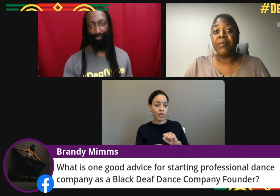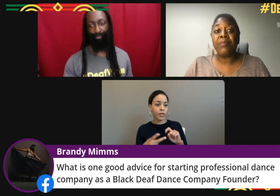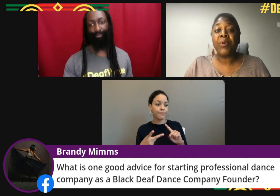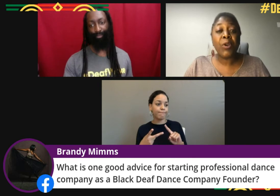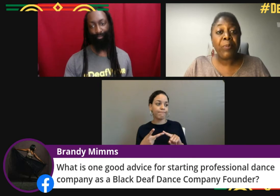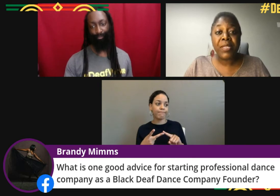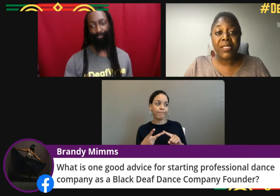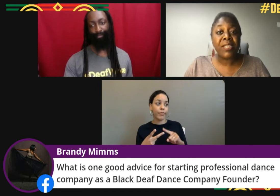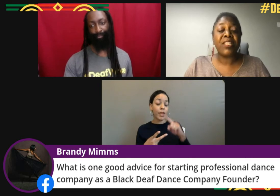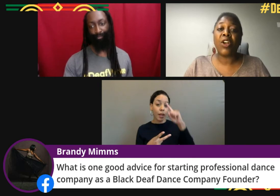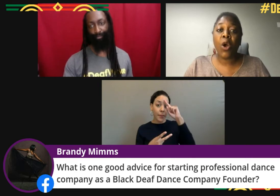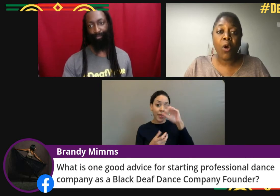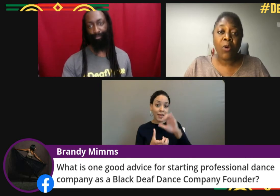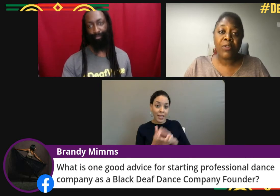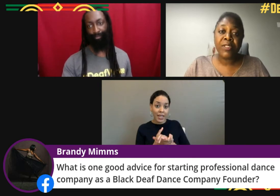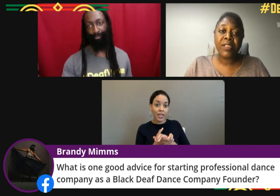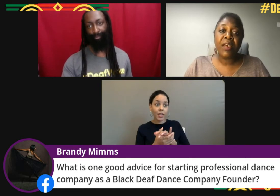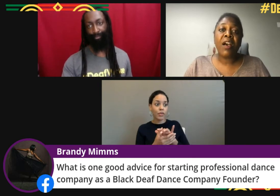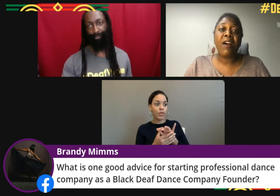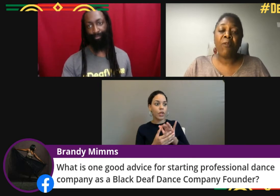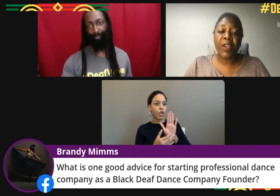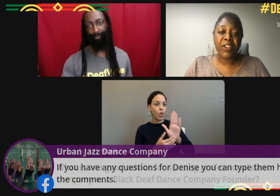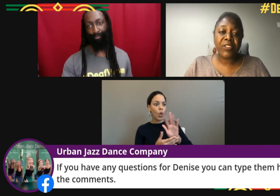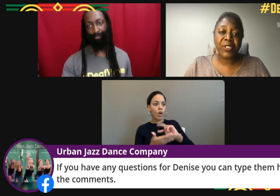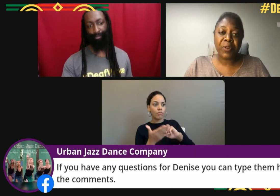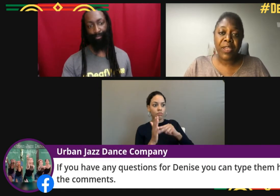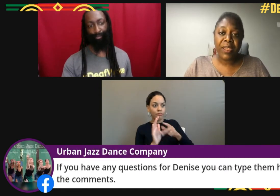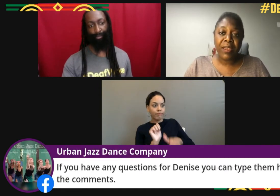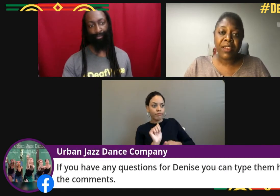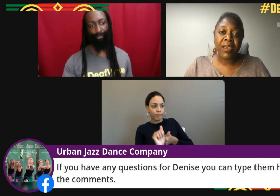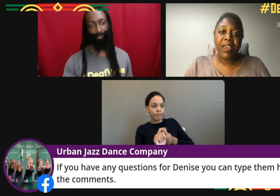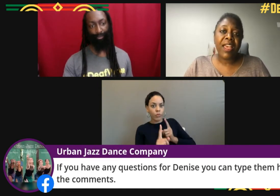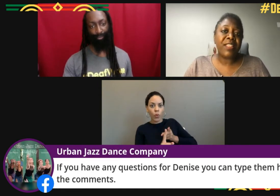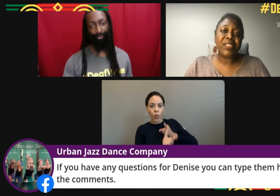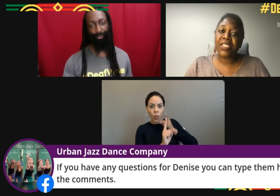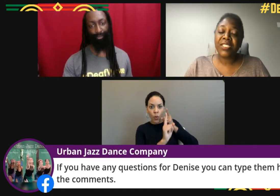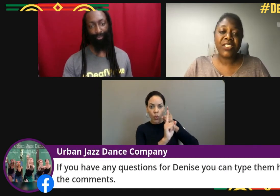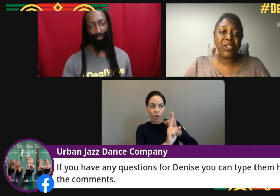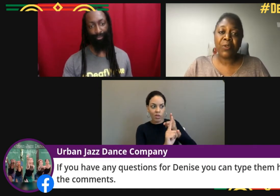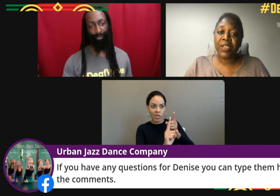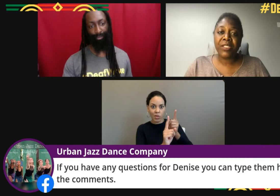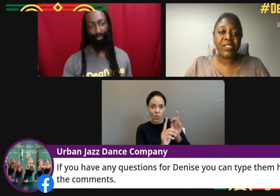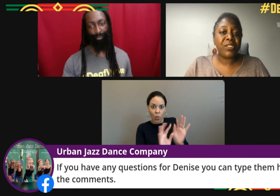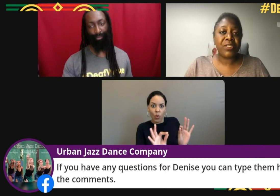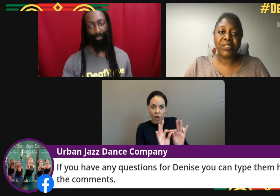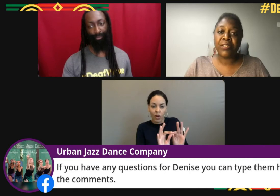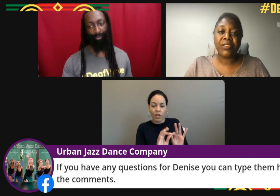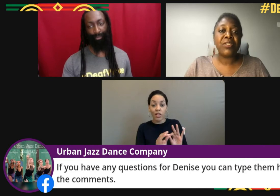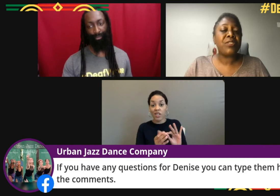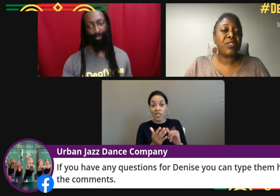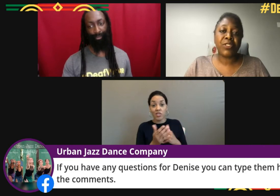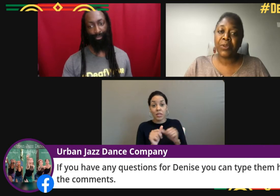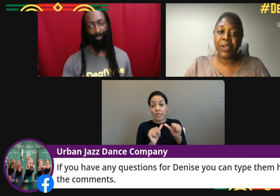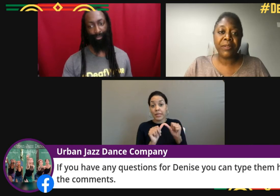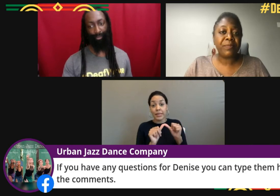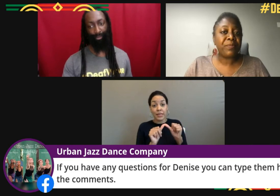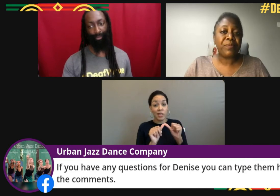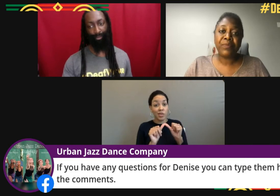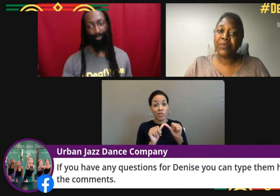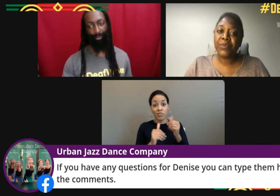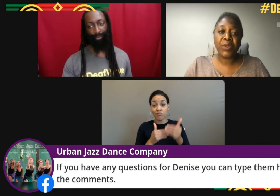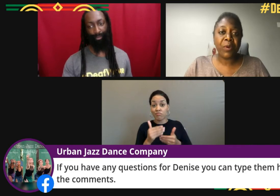the purpose and the goals of what you're doing, and just continuing to just to do